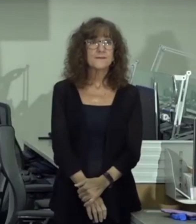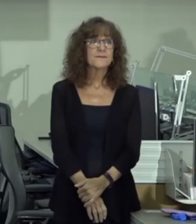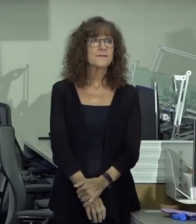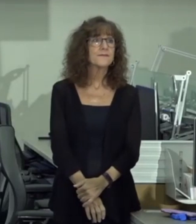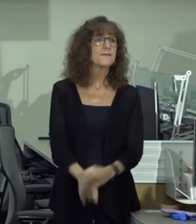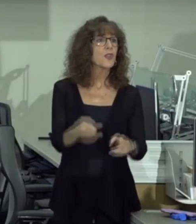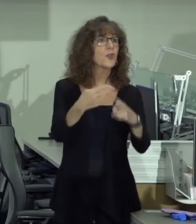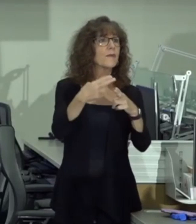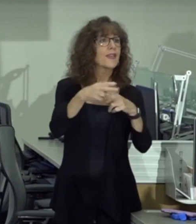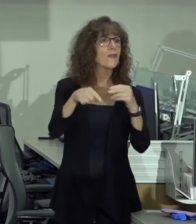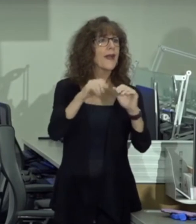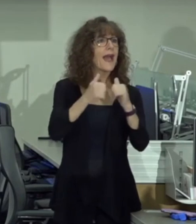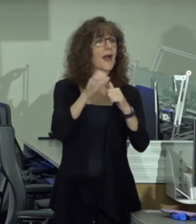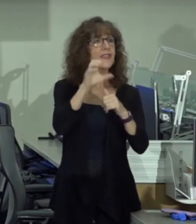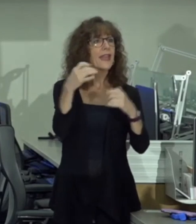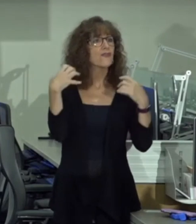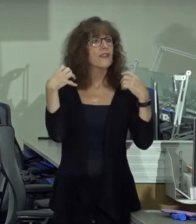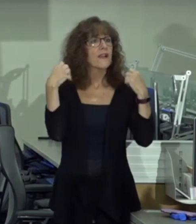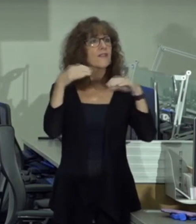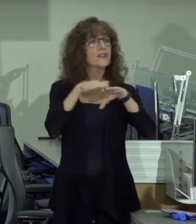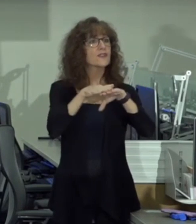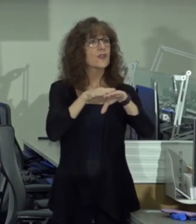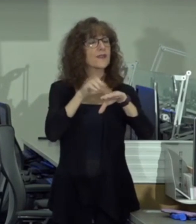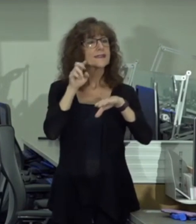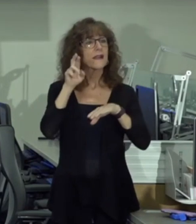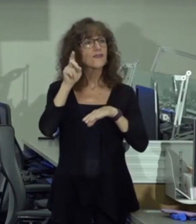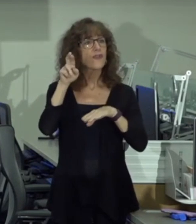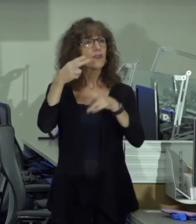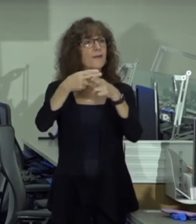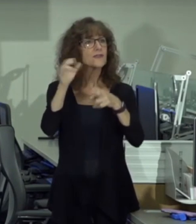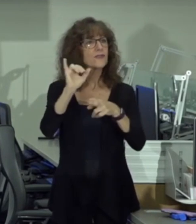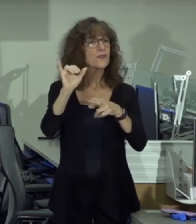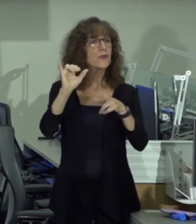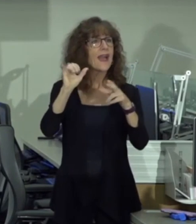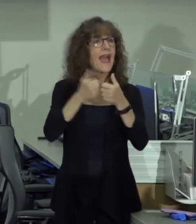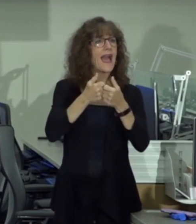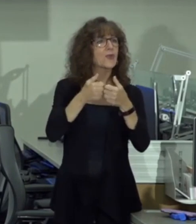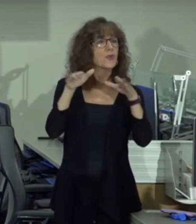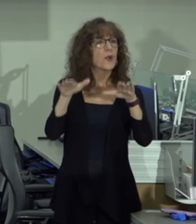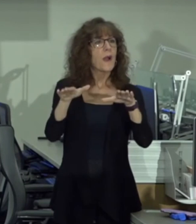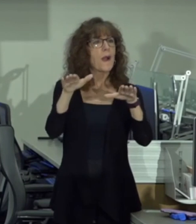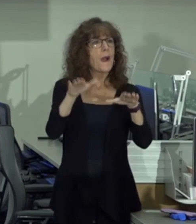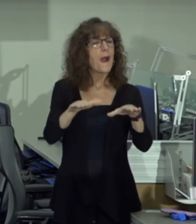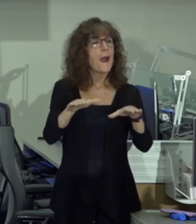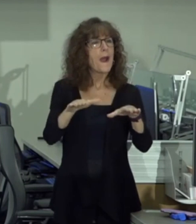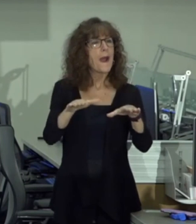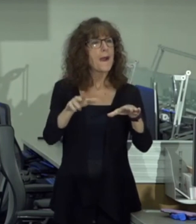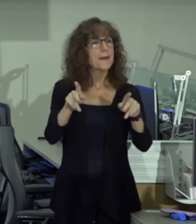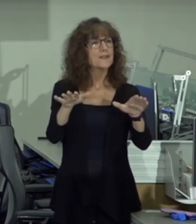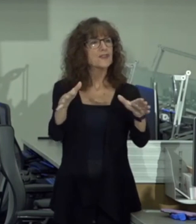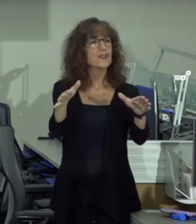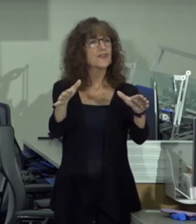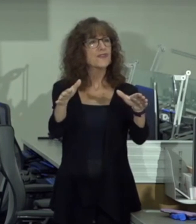You mentioned about how the county is recovering slowly. Carter's mentioned it. How do you calm the nerves of people who still say